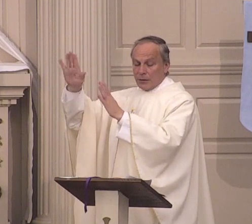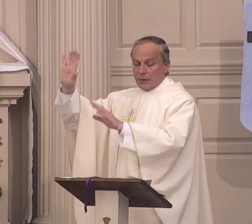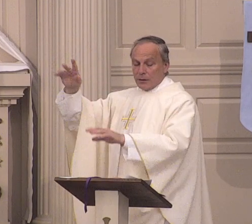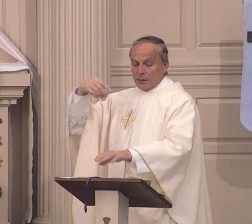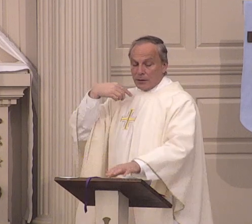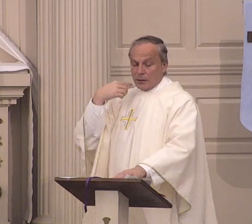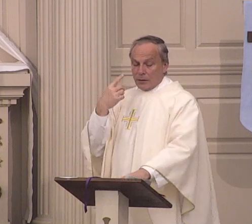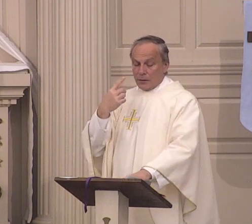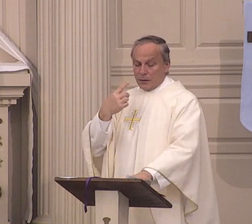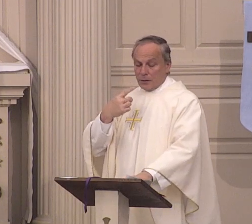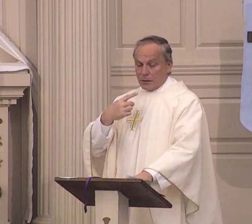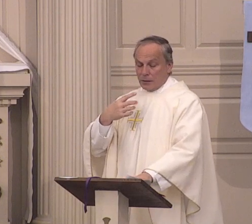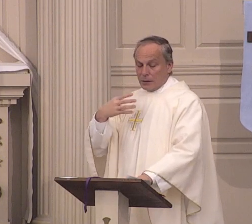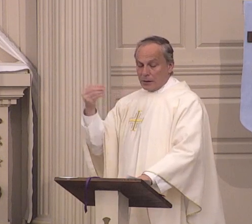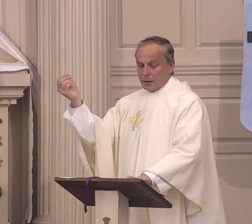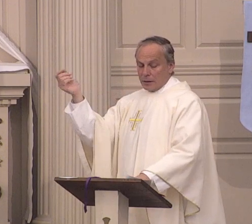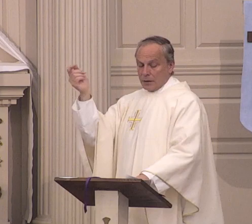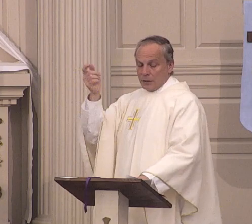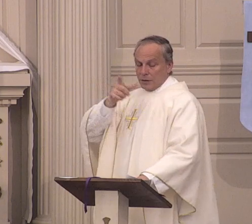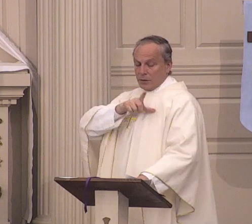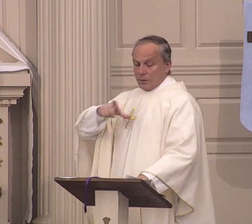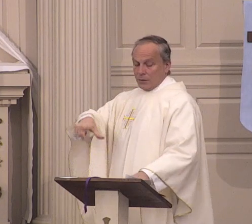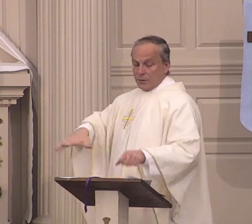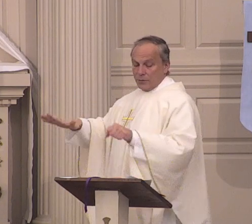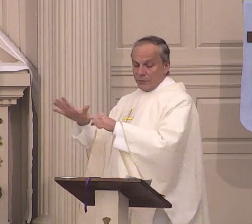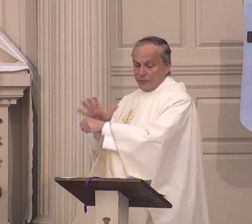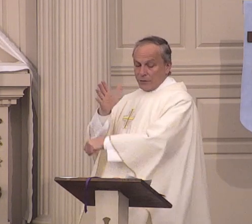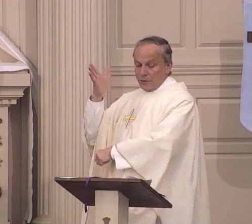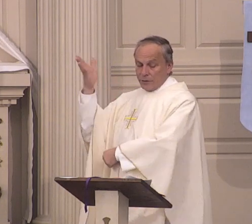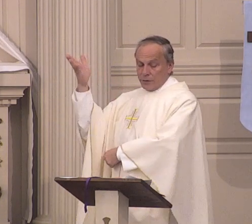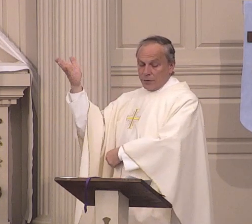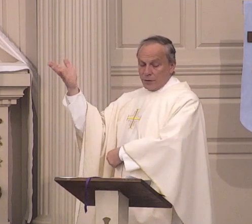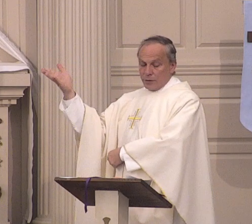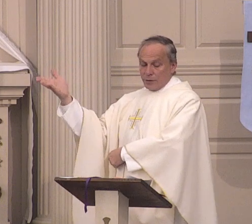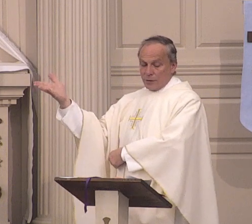in the midst of the church, he opened his mouth.